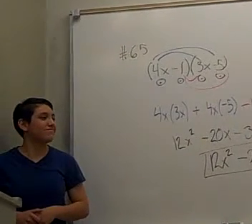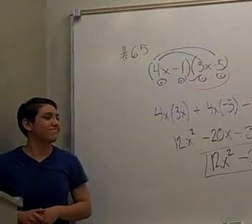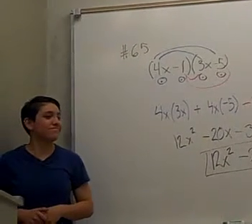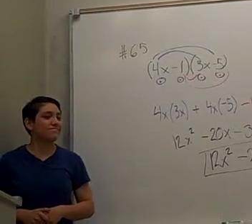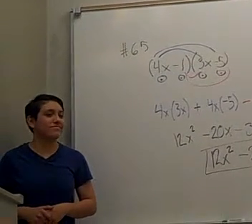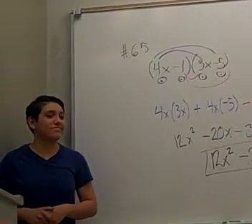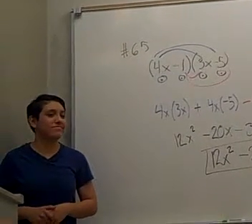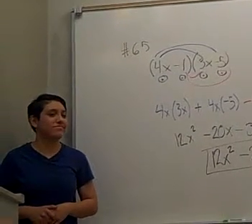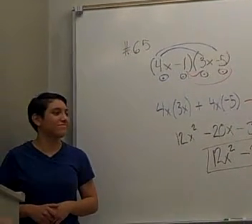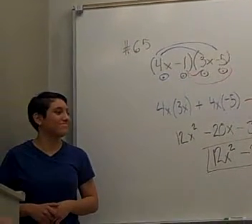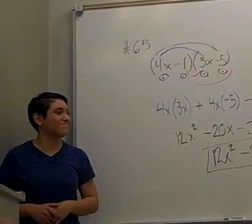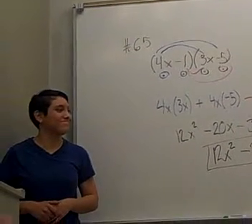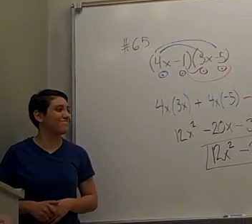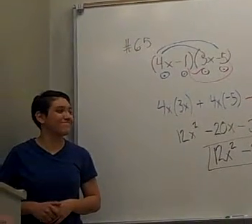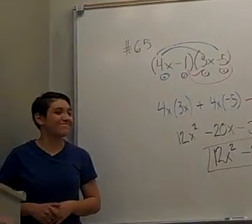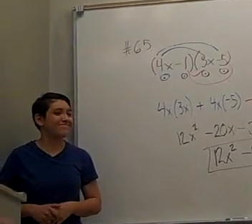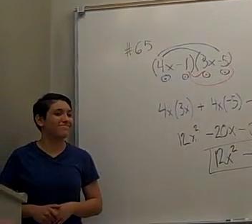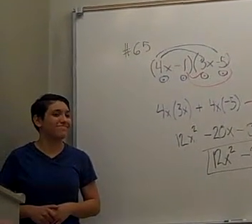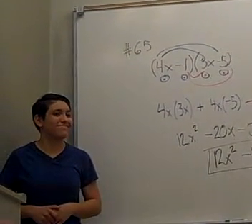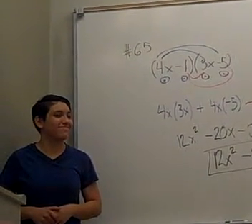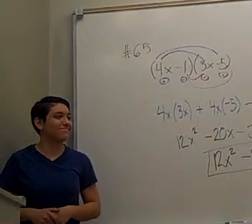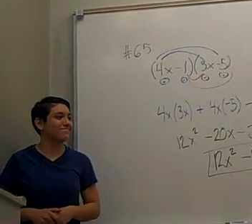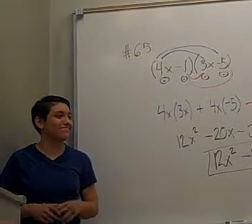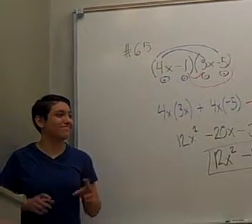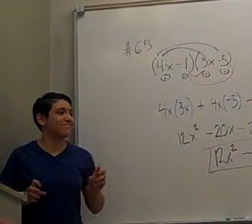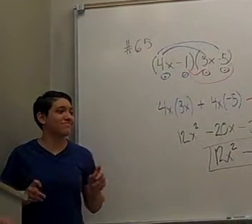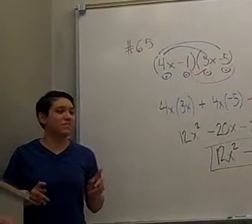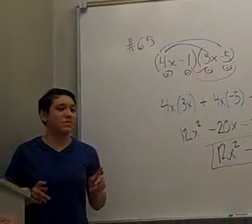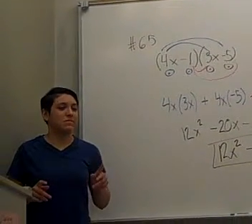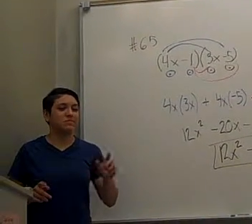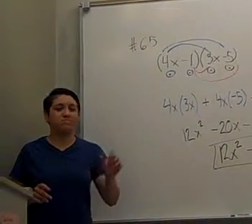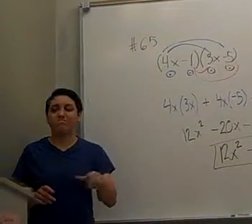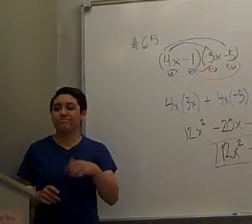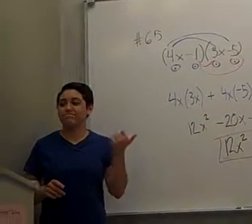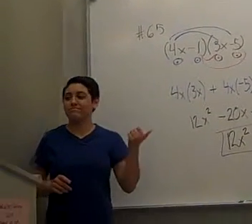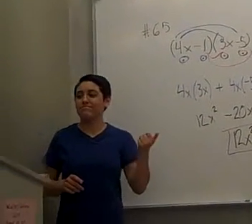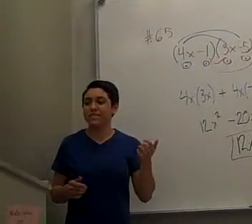Okay, now I gotta do the other one. No problem.